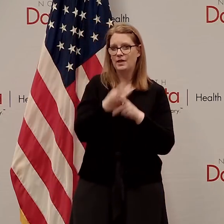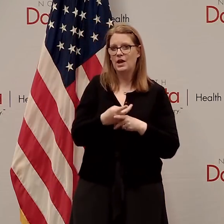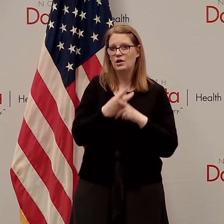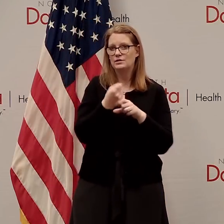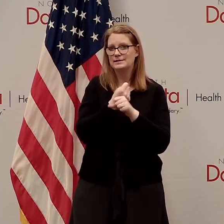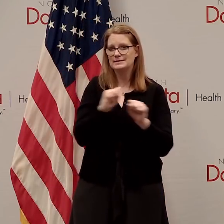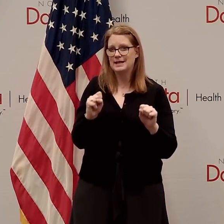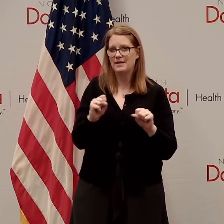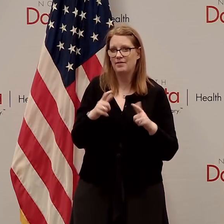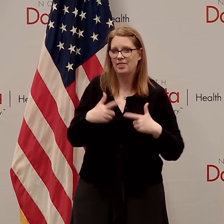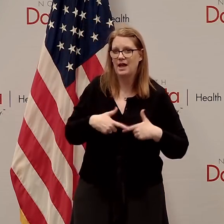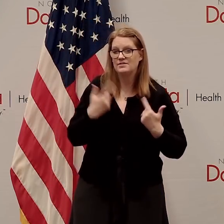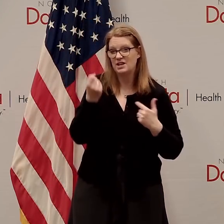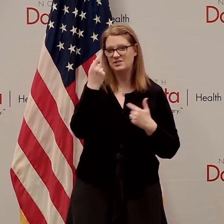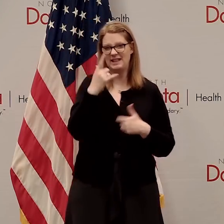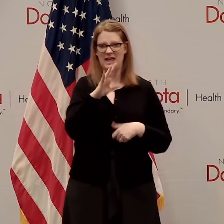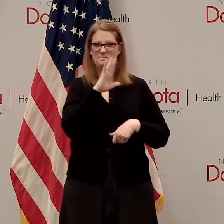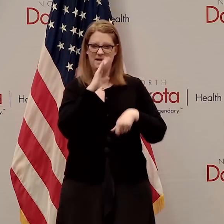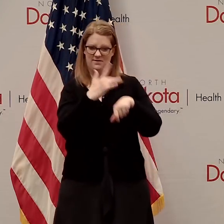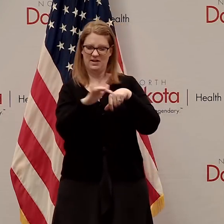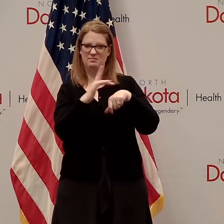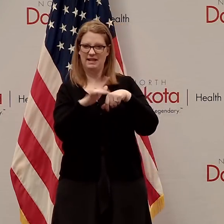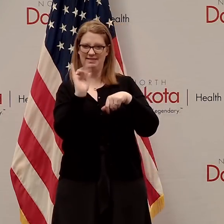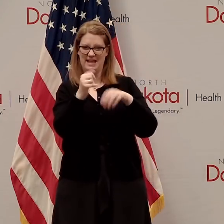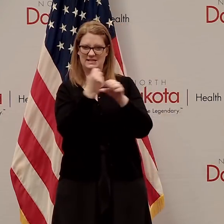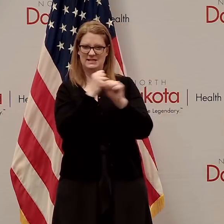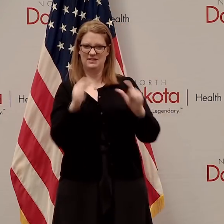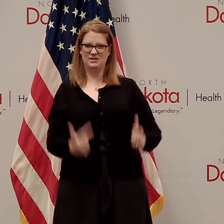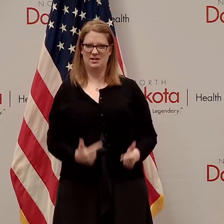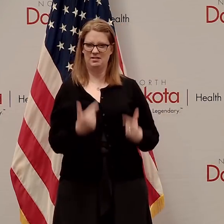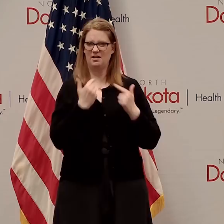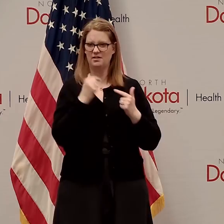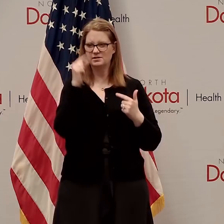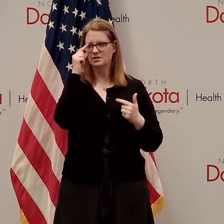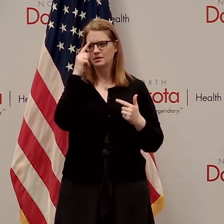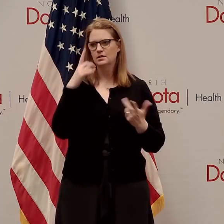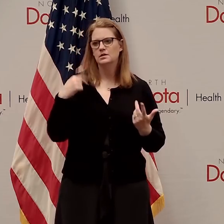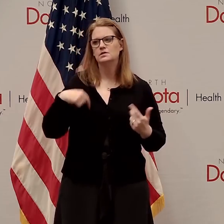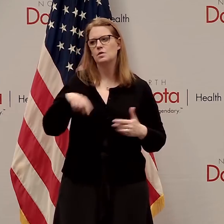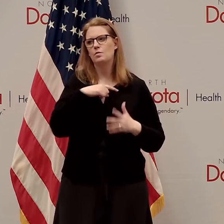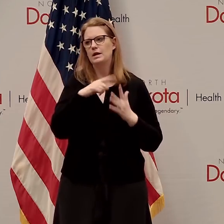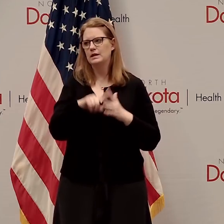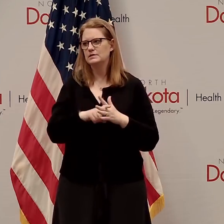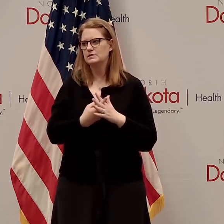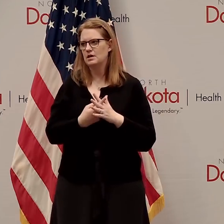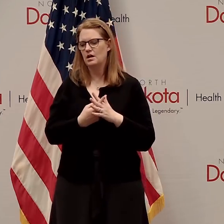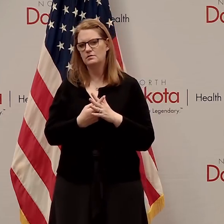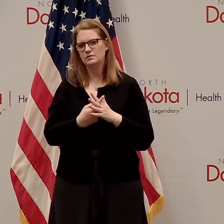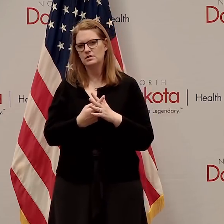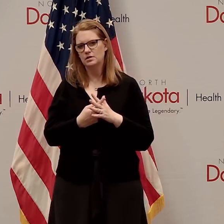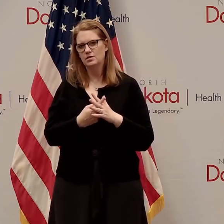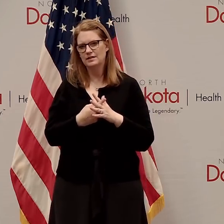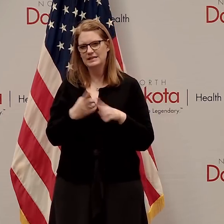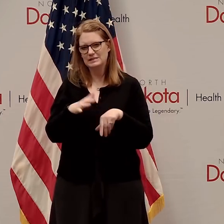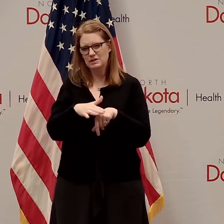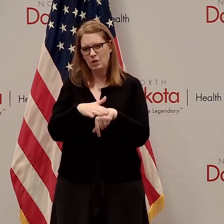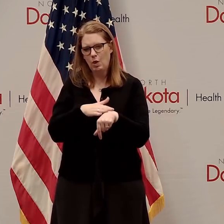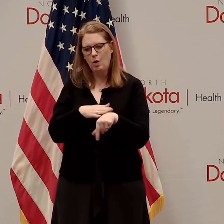again, that capacity to save lives. The current scenarios give us comfort that we can begin looking towards this graduated